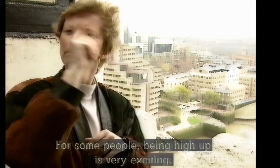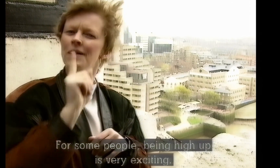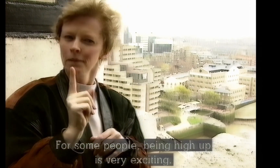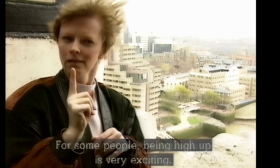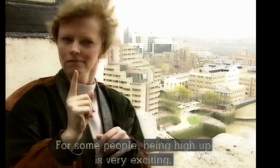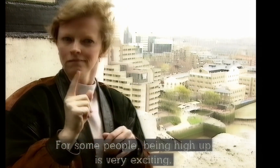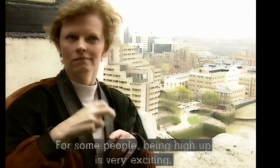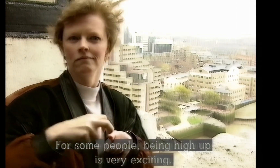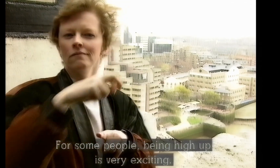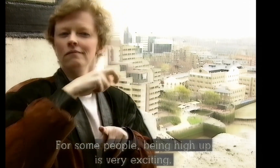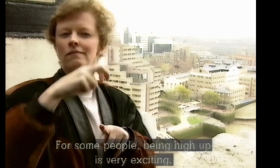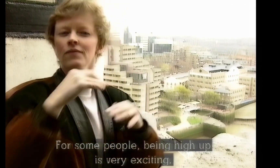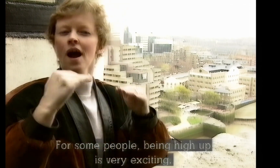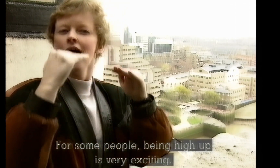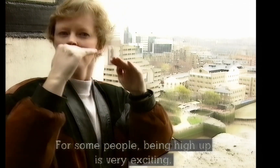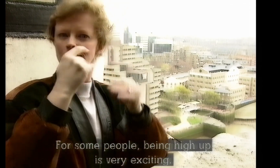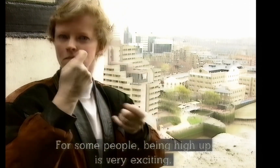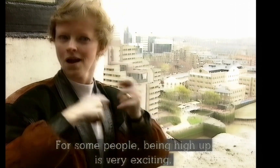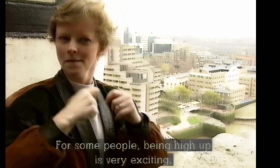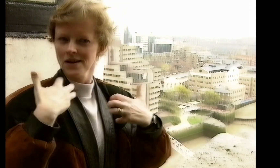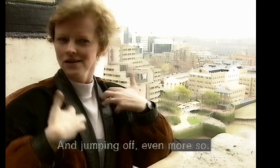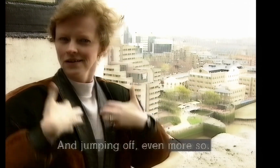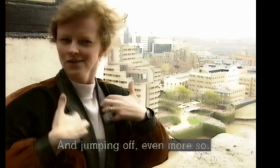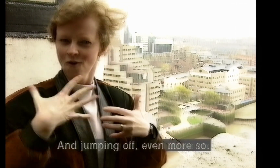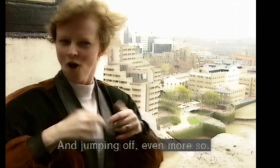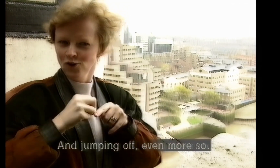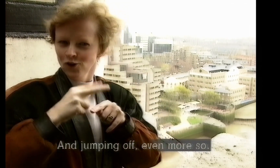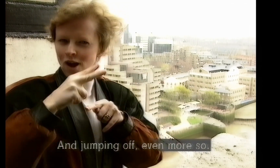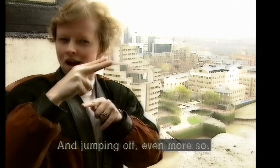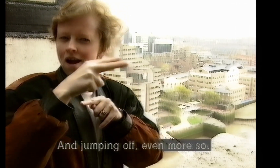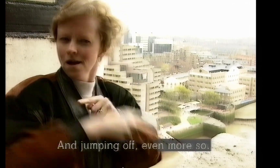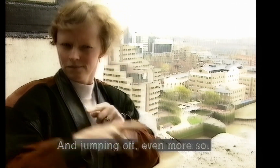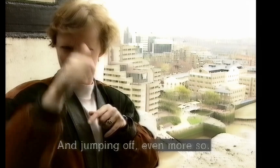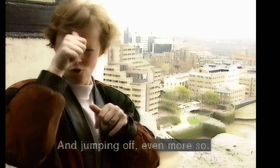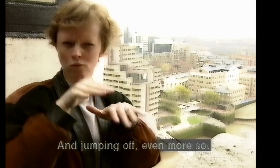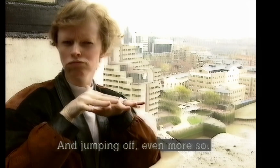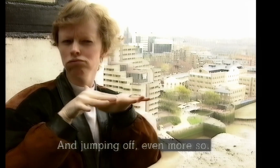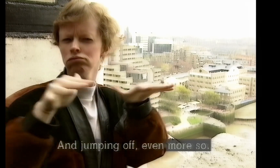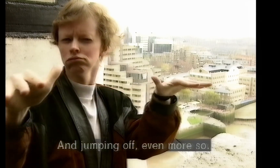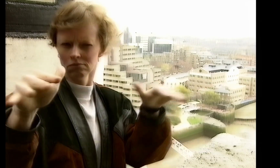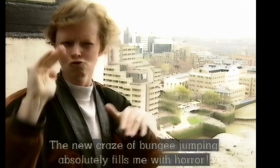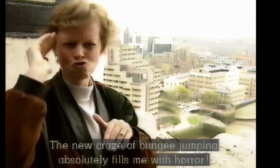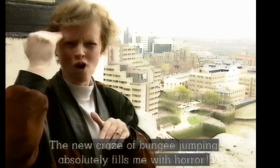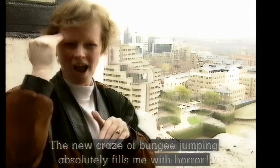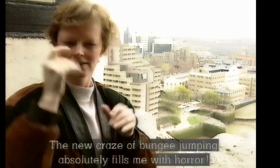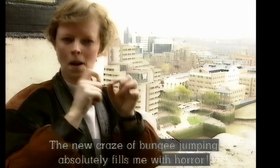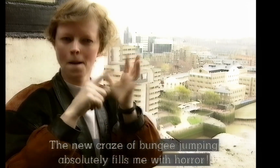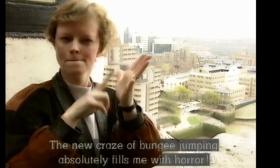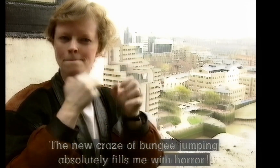For some people, being high up like this is very exciting, and jumping off even more so.